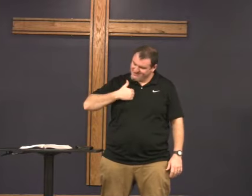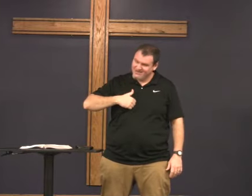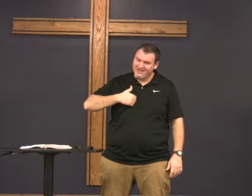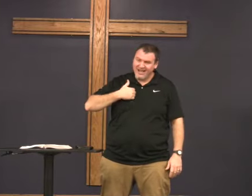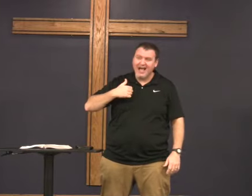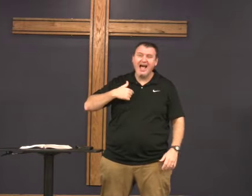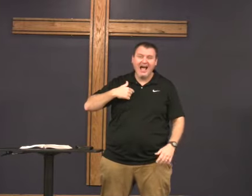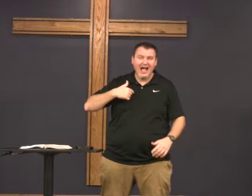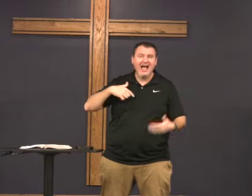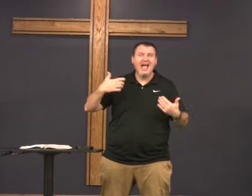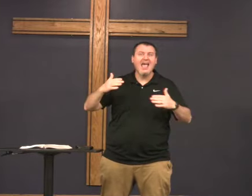I am hot stuff.